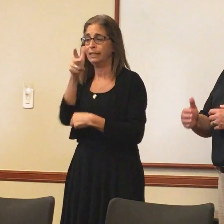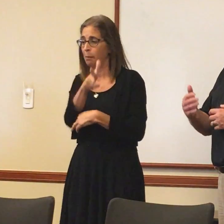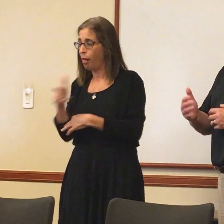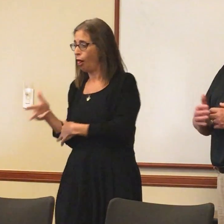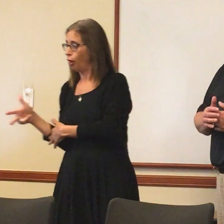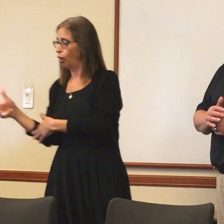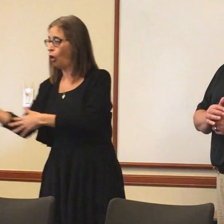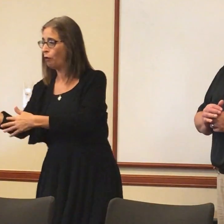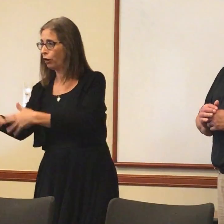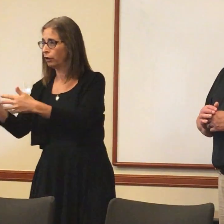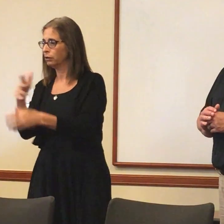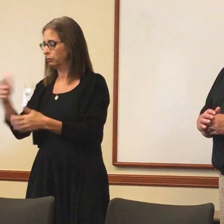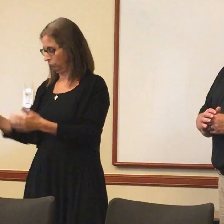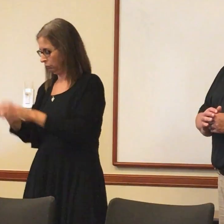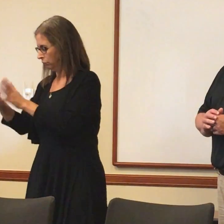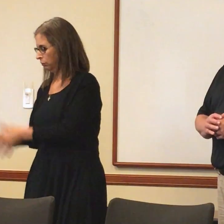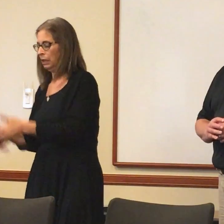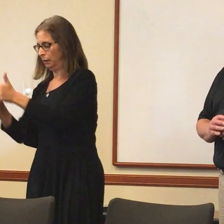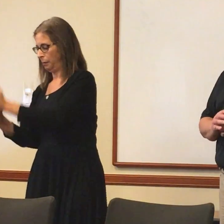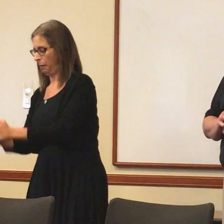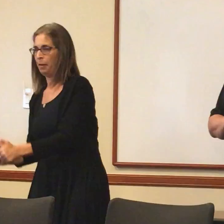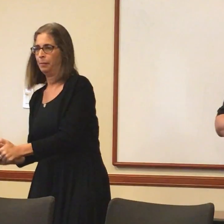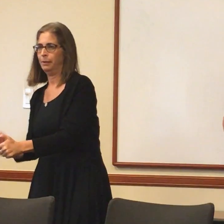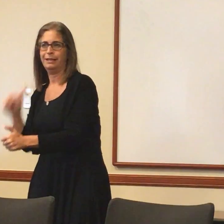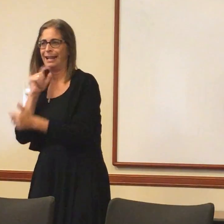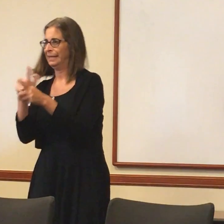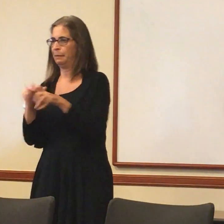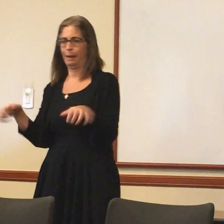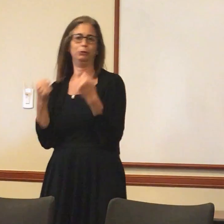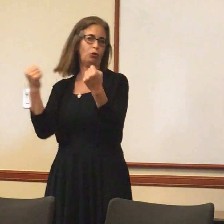safe place and text us from there.